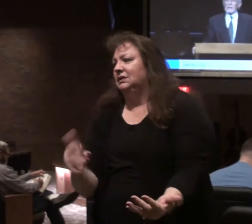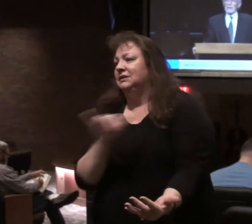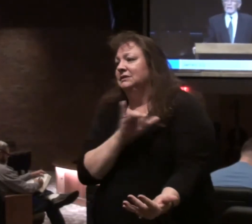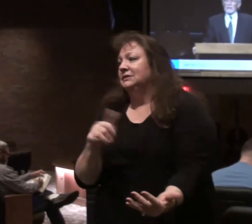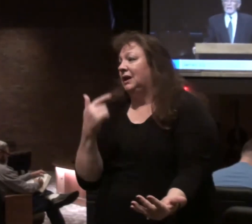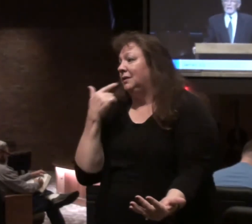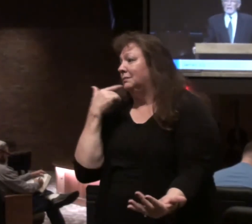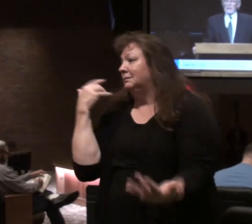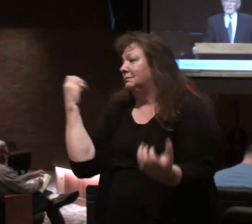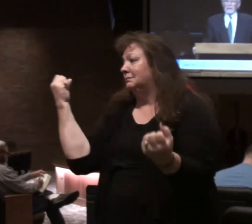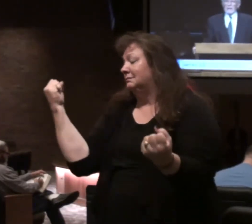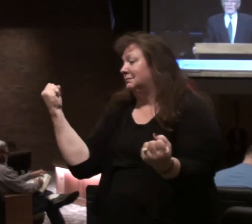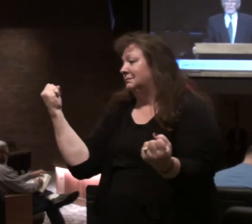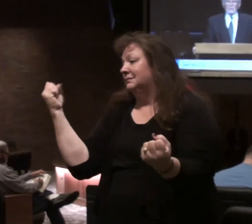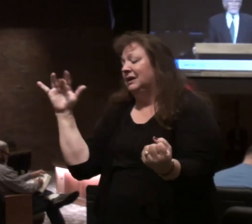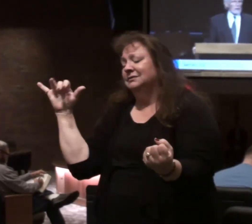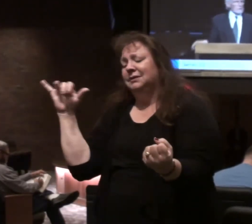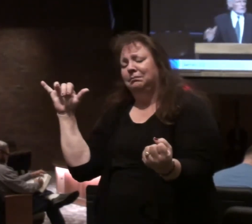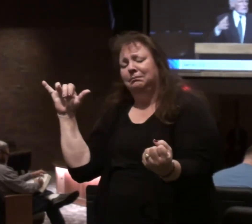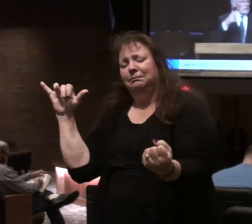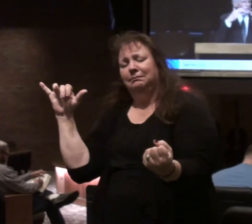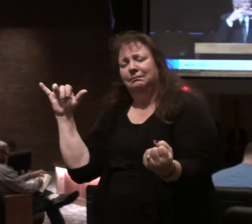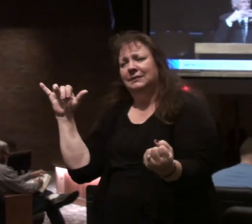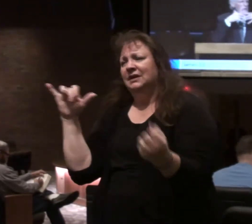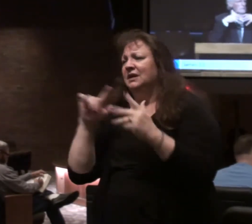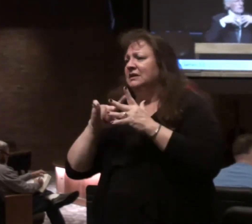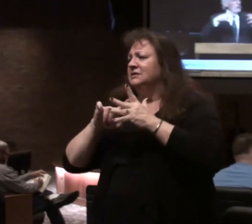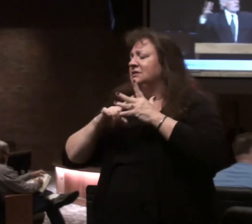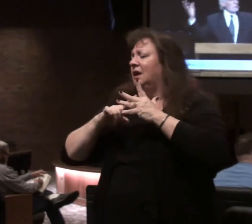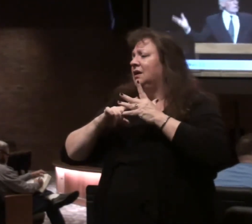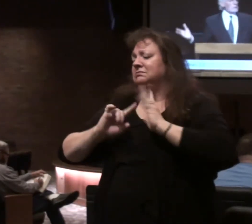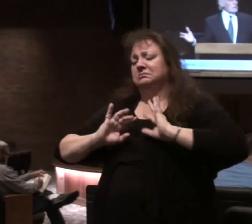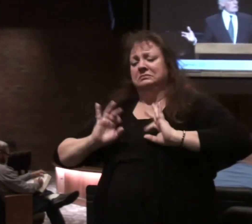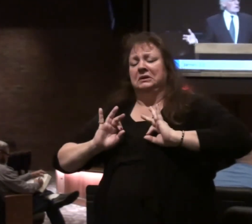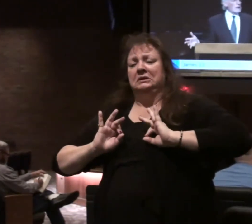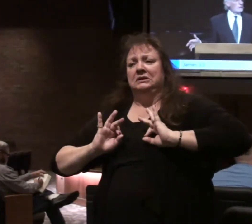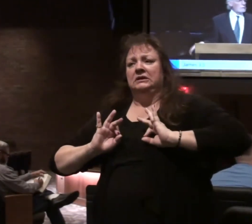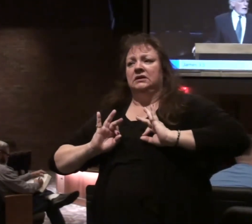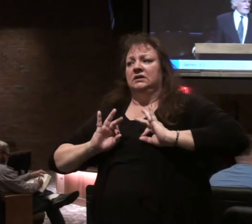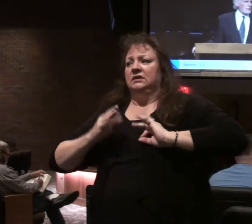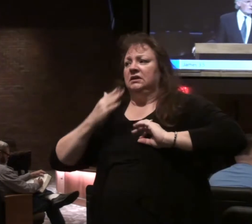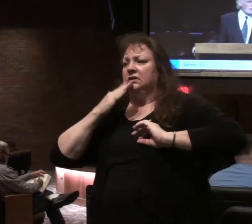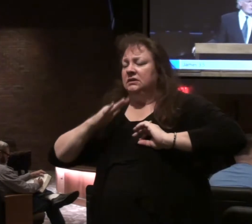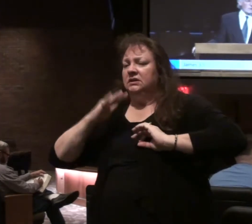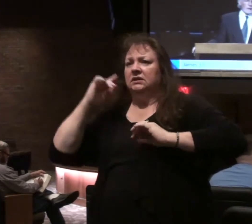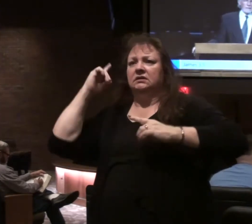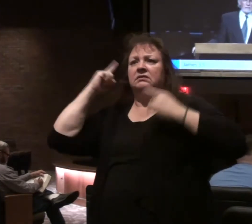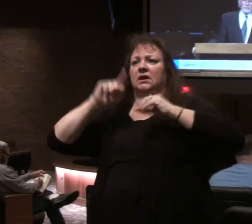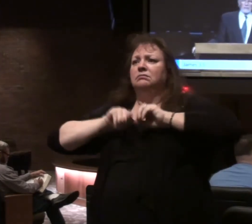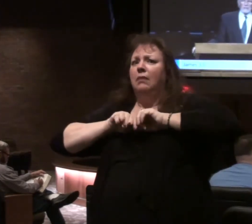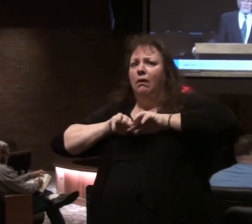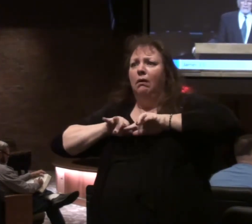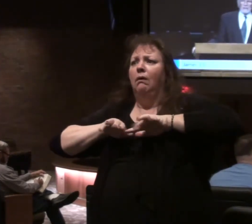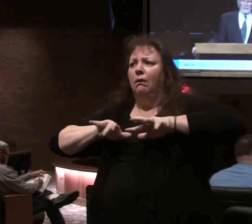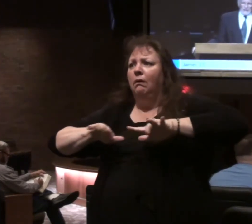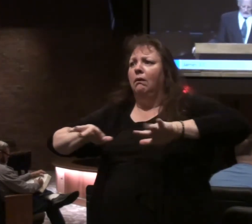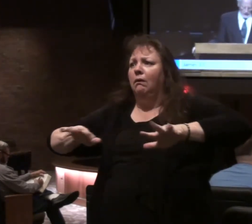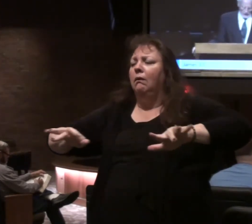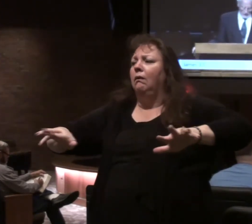like. And it just starts out as something little, and pretty soon it's evil madness that spreads.